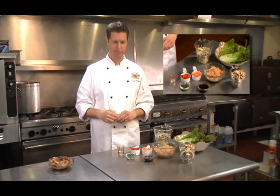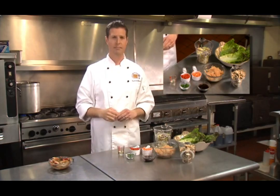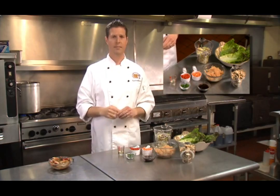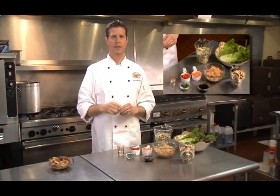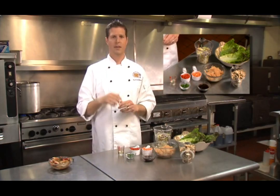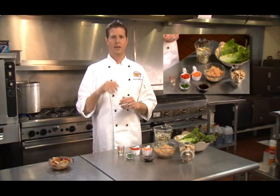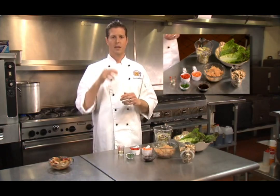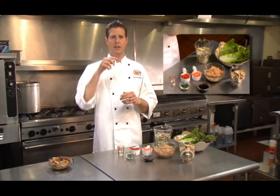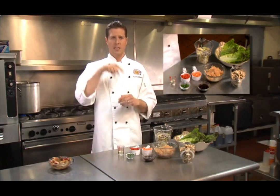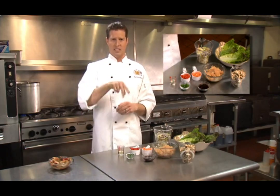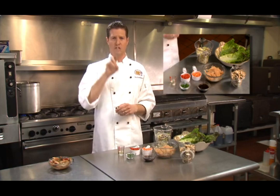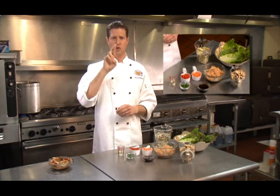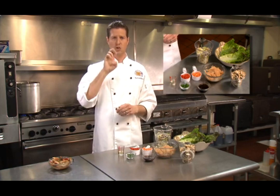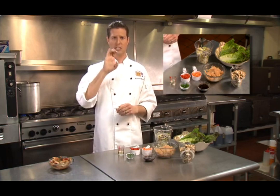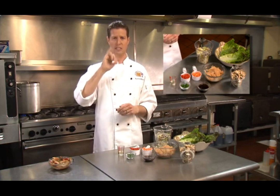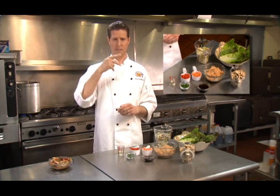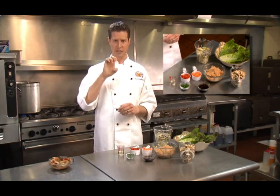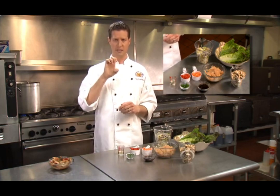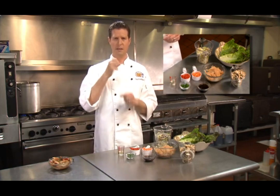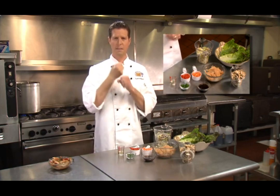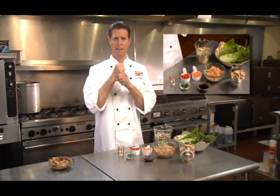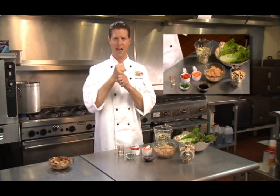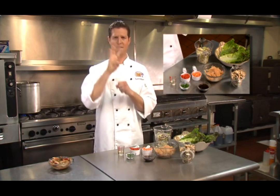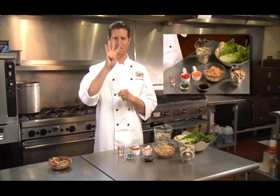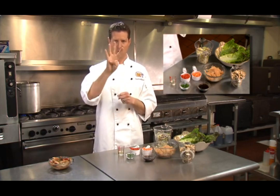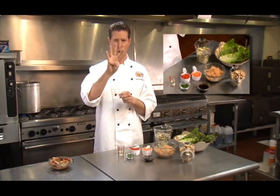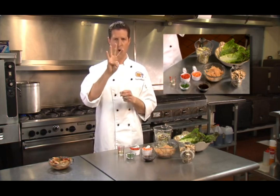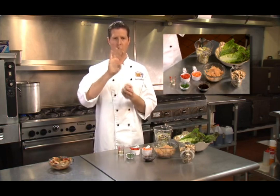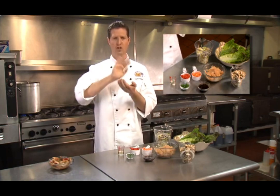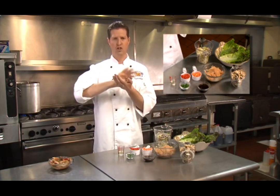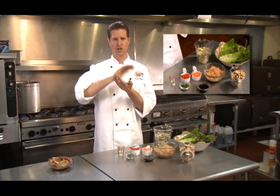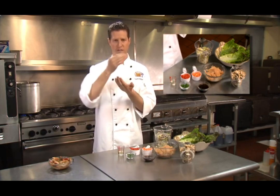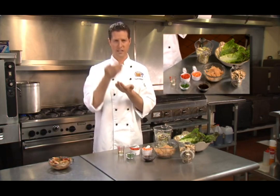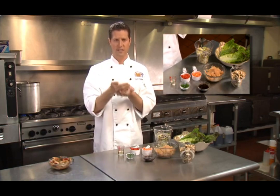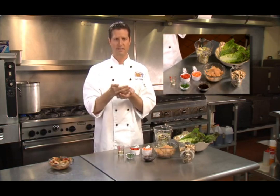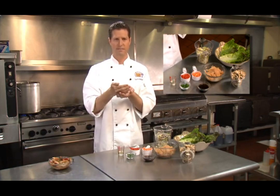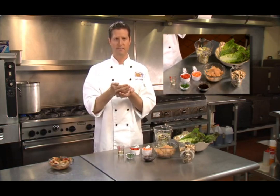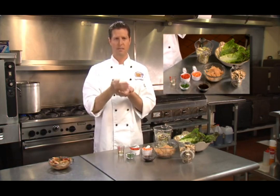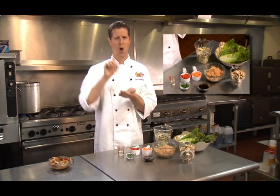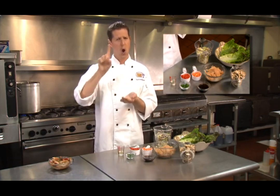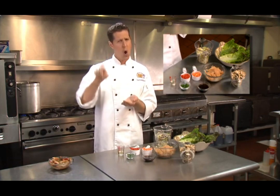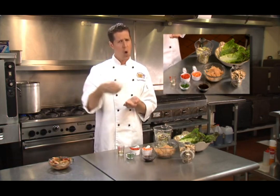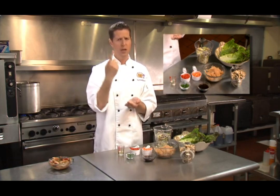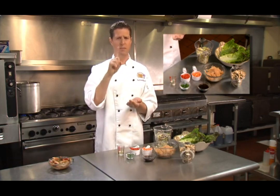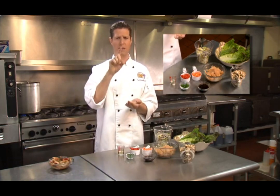This recipe makes 4 servings with only 185 calories each.